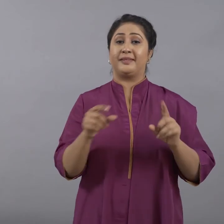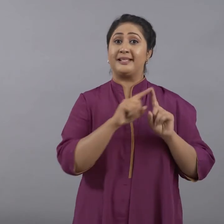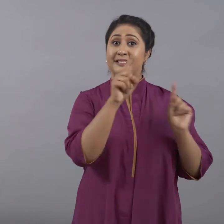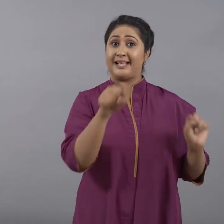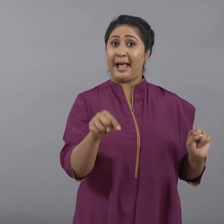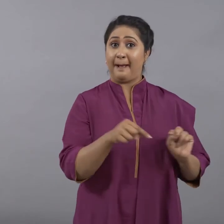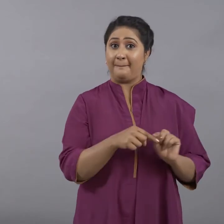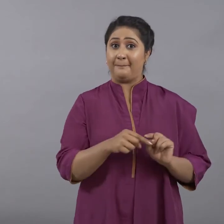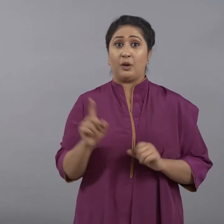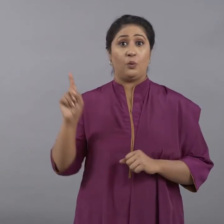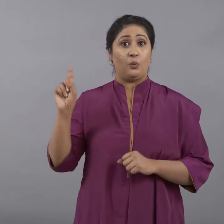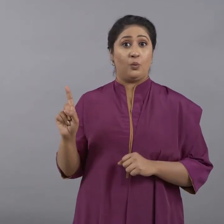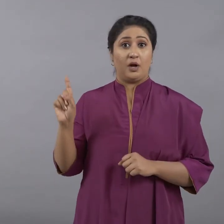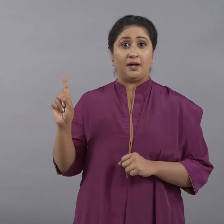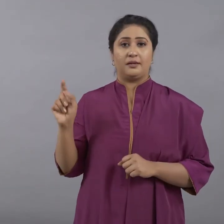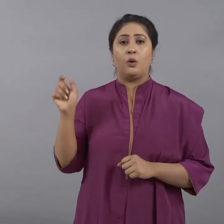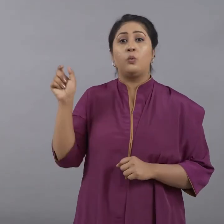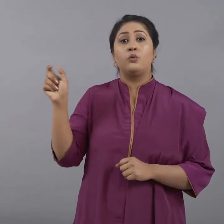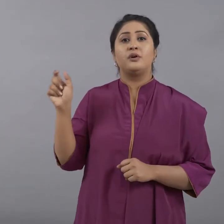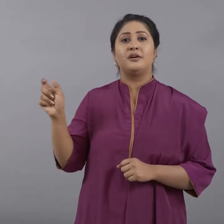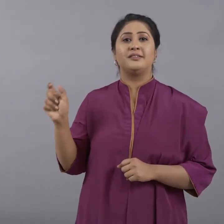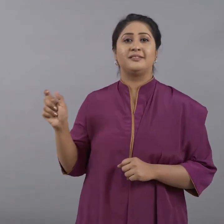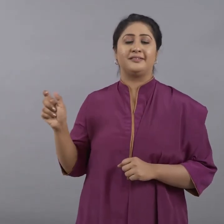Sample 1 Words.